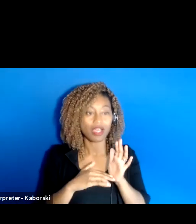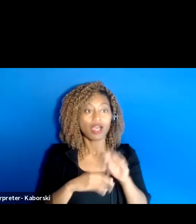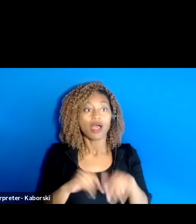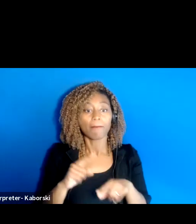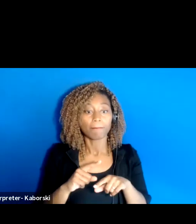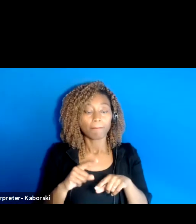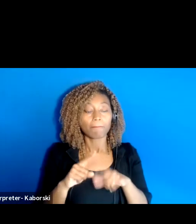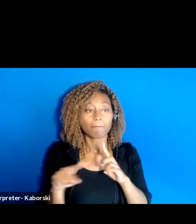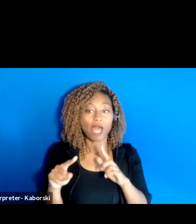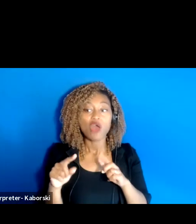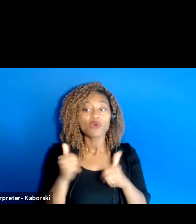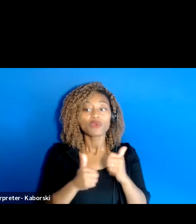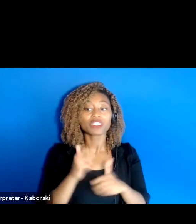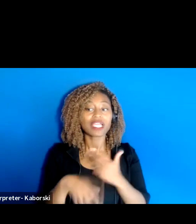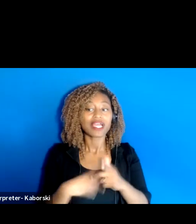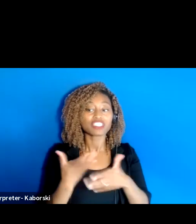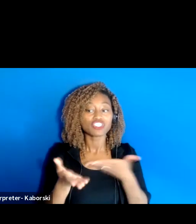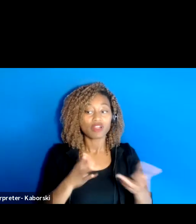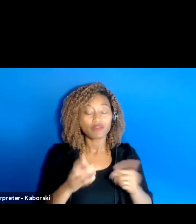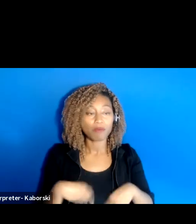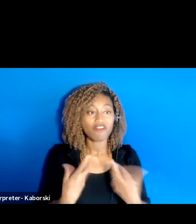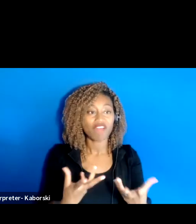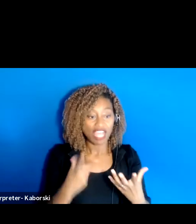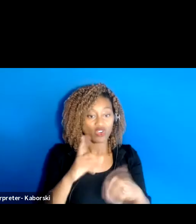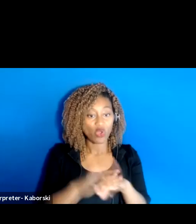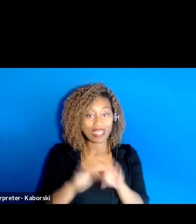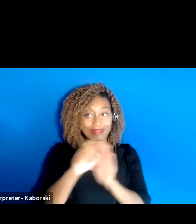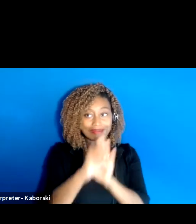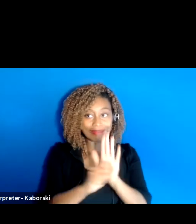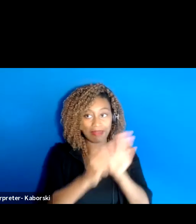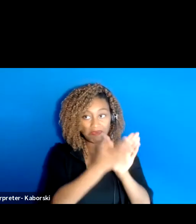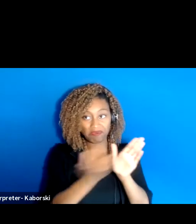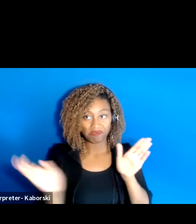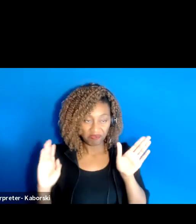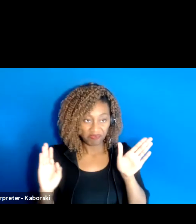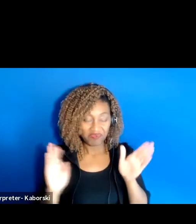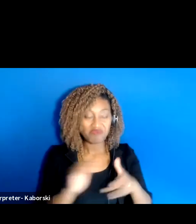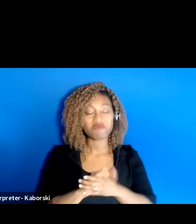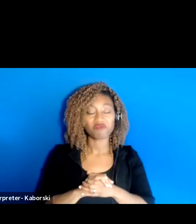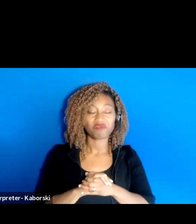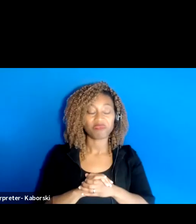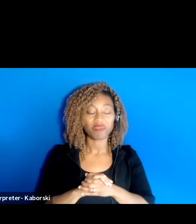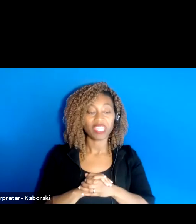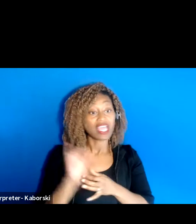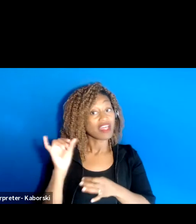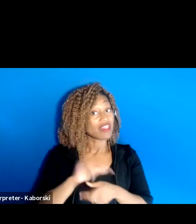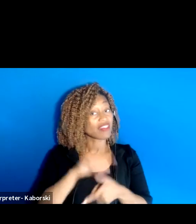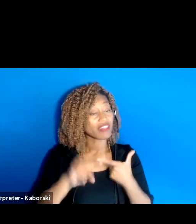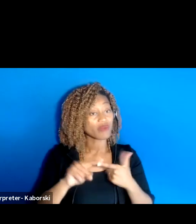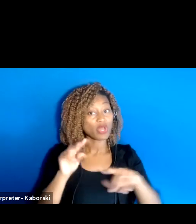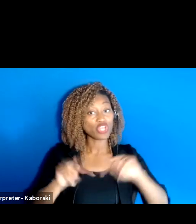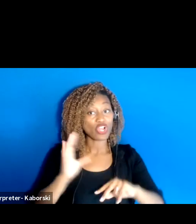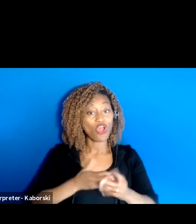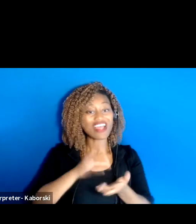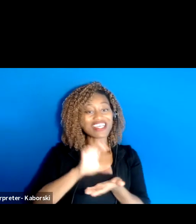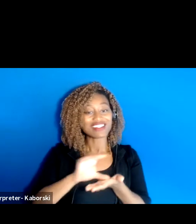provided on a statewide basis, and then also looked at our census data to